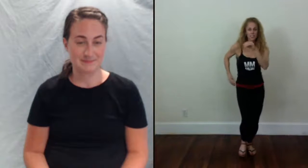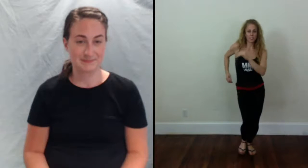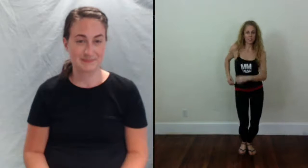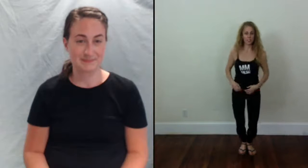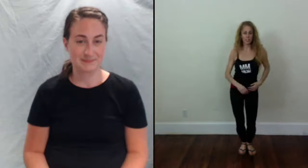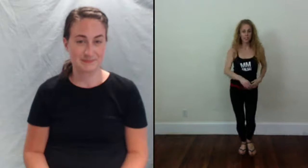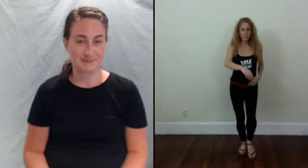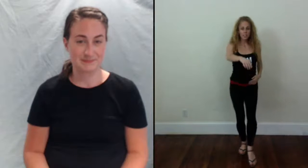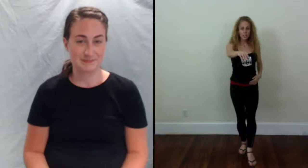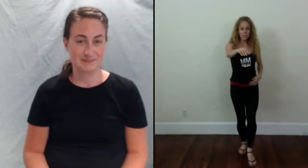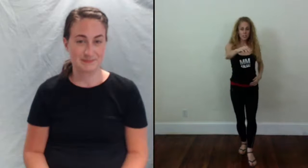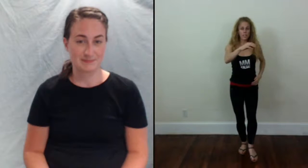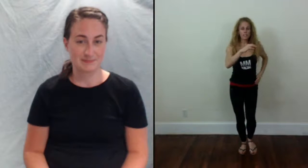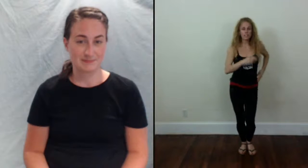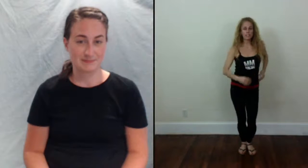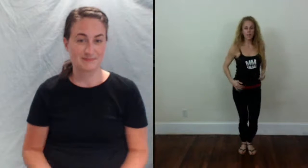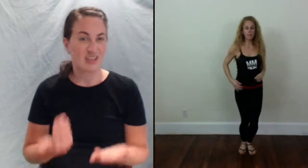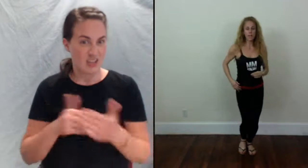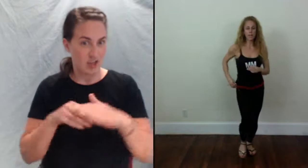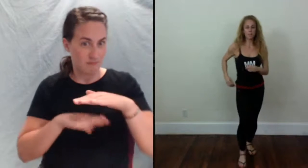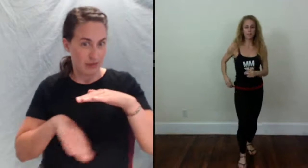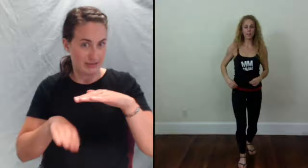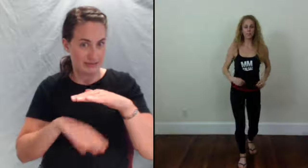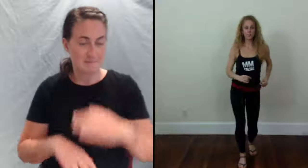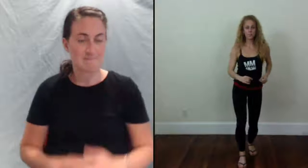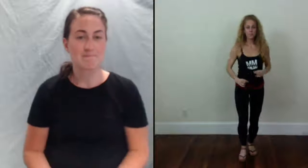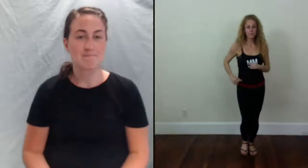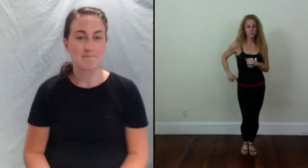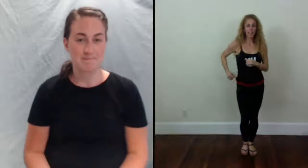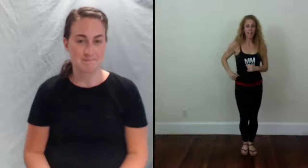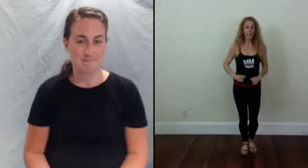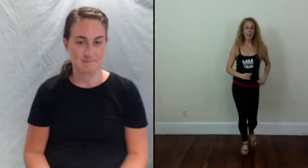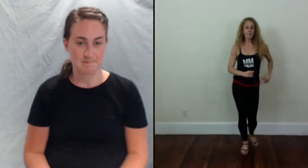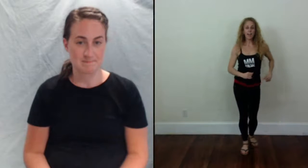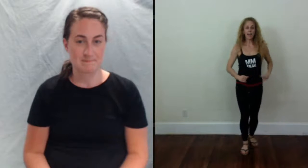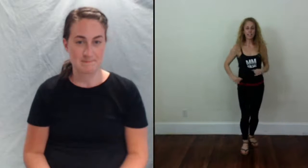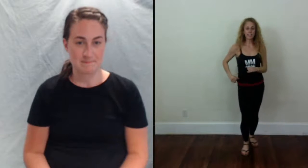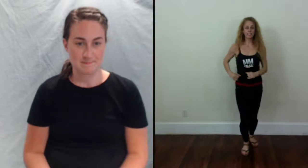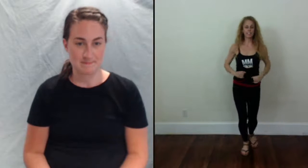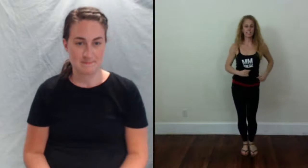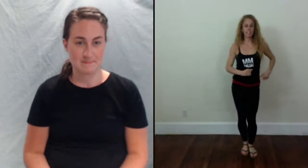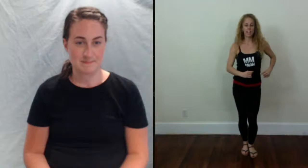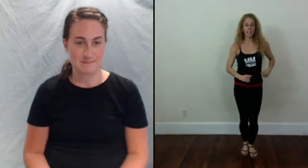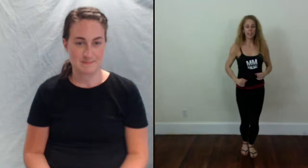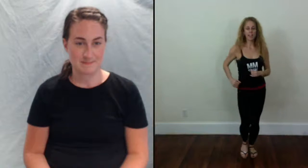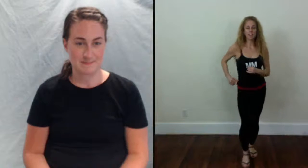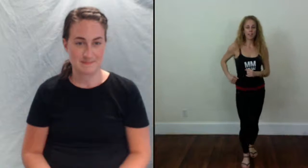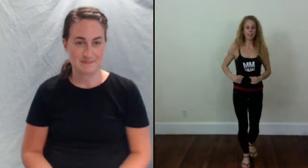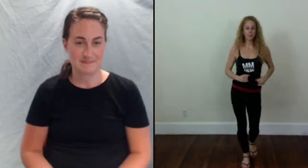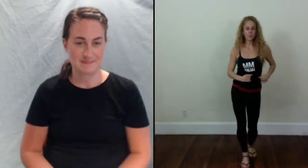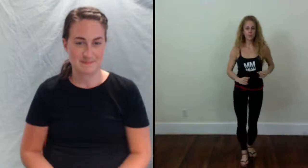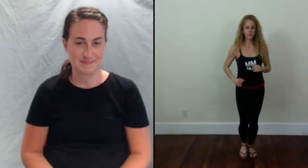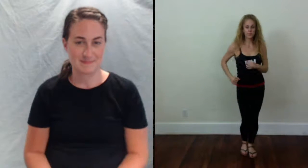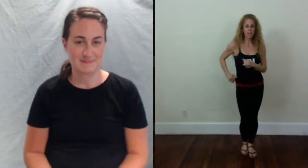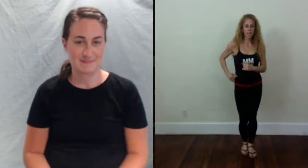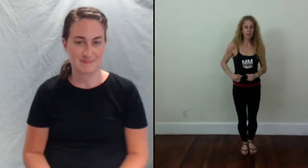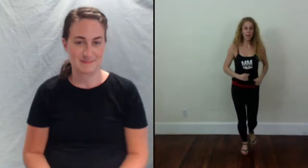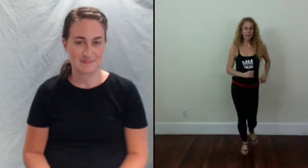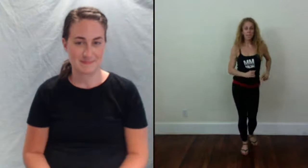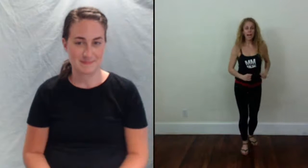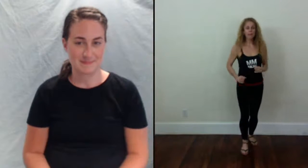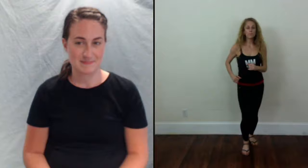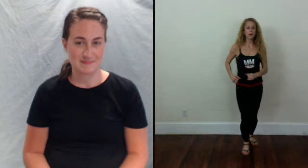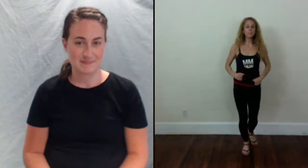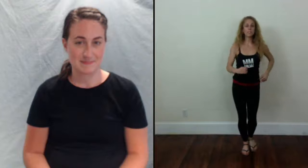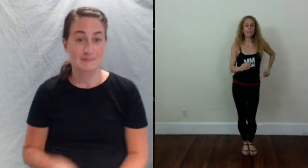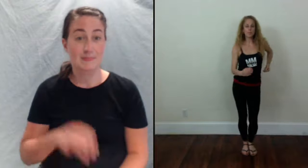touch, touch. Basic step. And front, and back, and front,